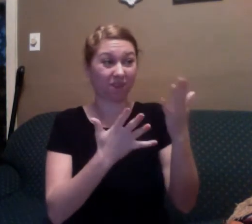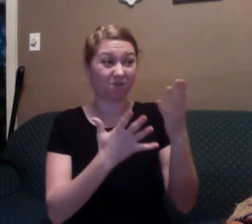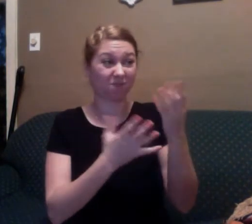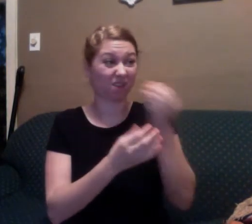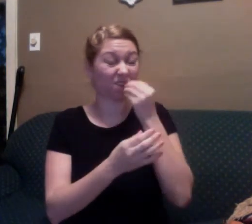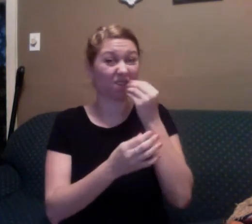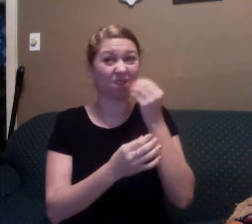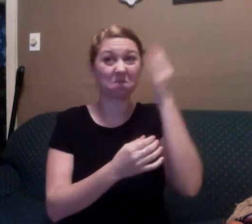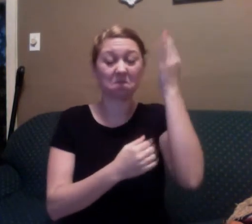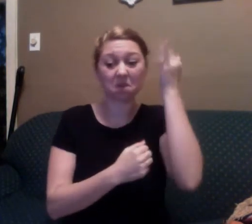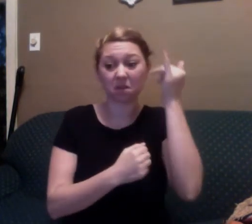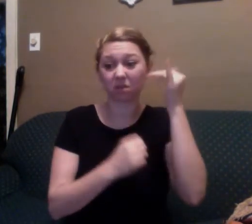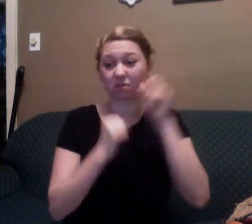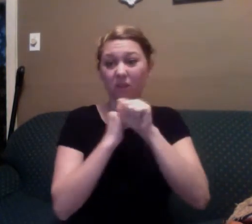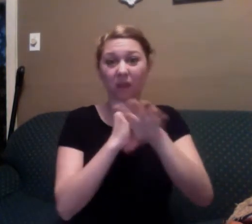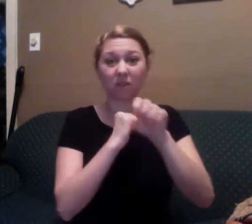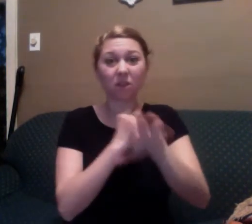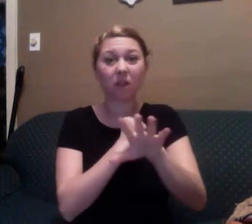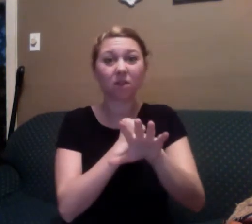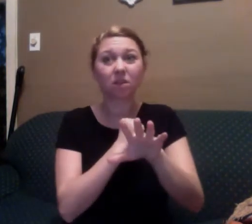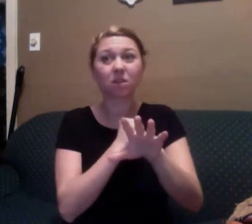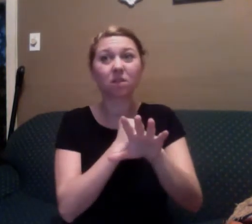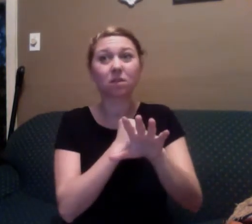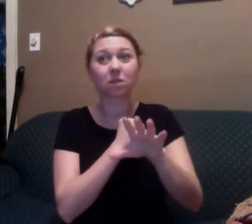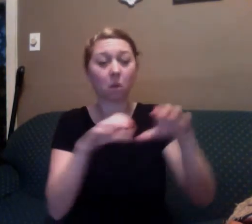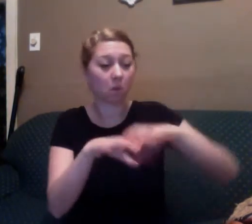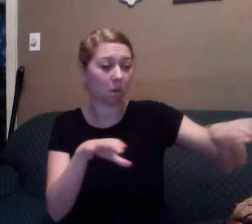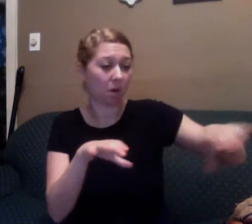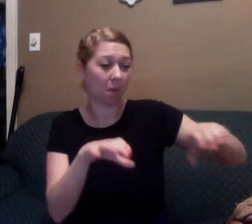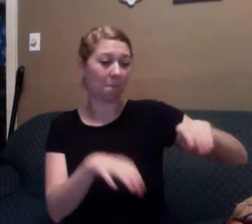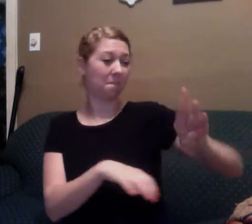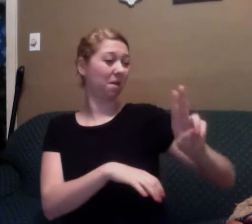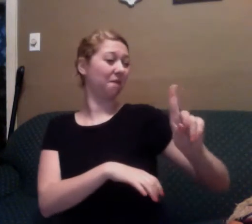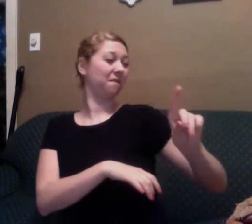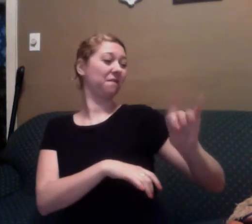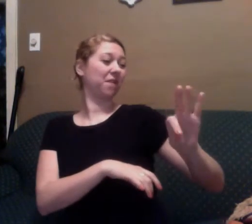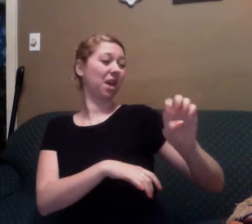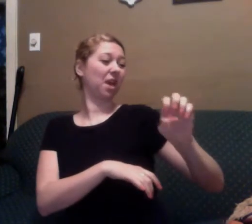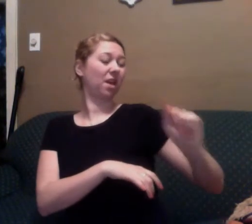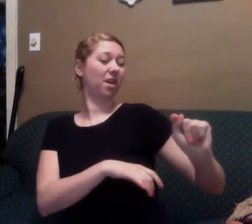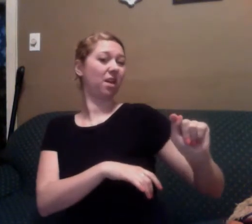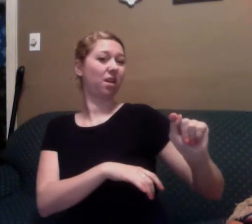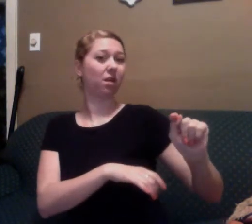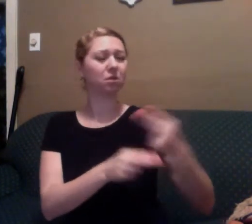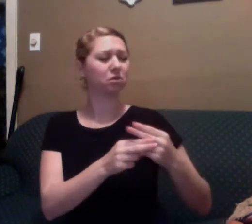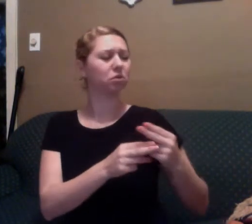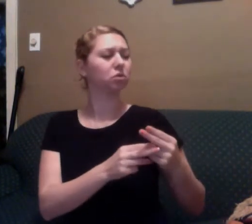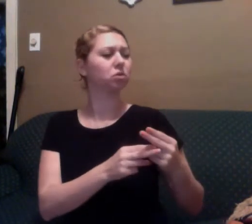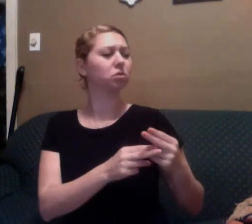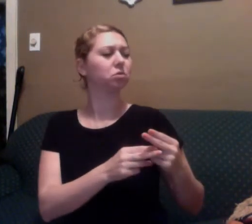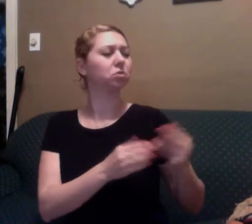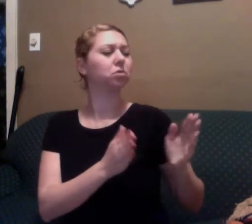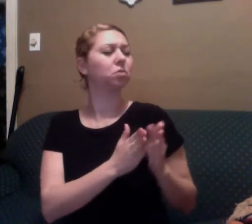all-you-can-eat buffet. And a small indulgence, like eating one scoop of ice cream, is